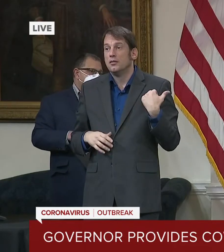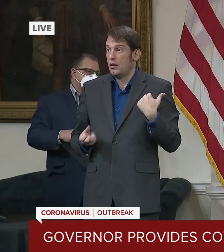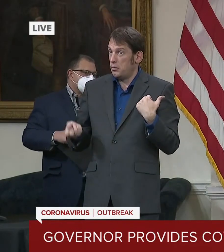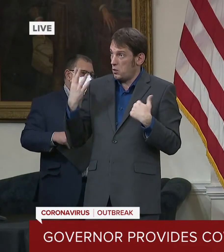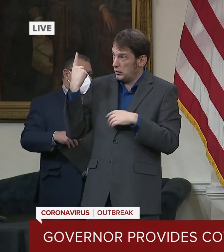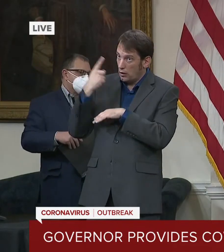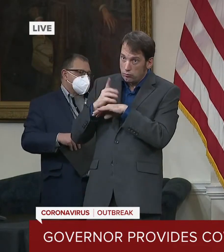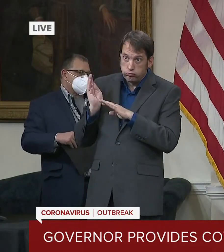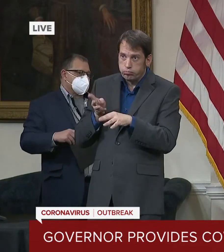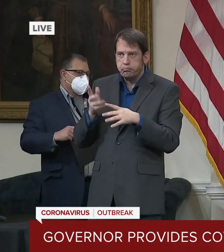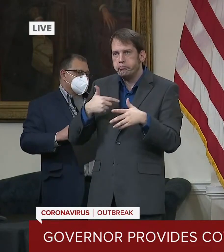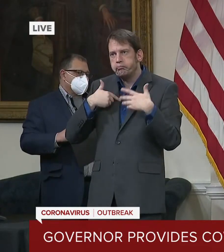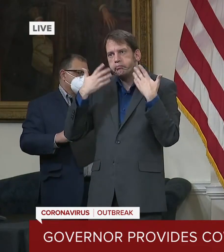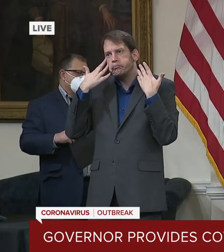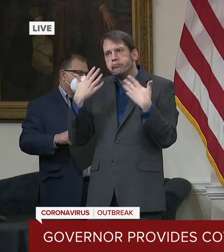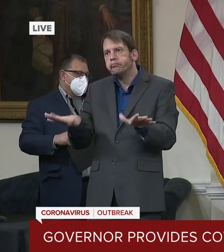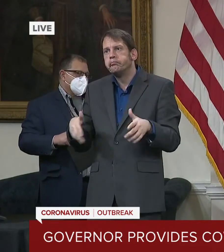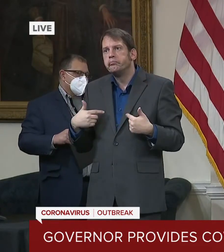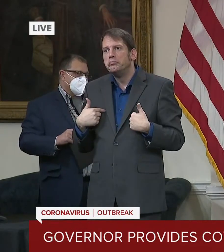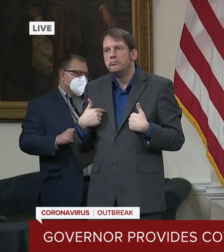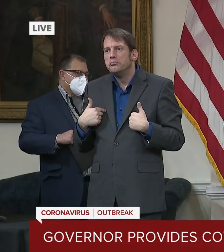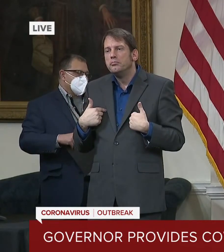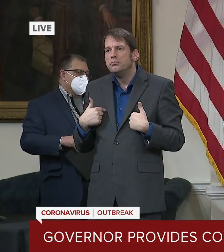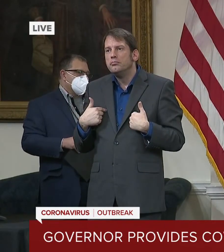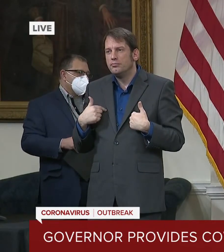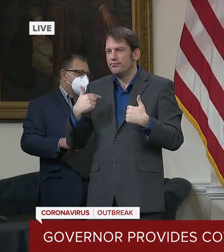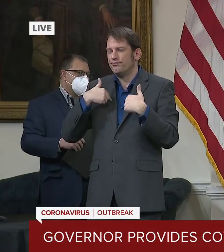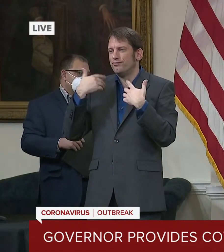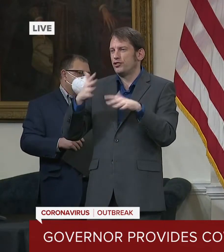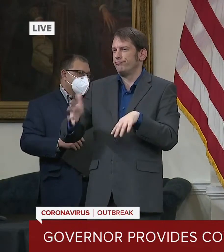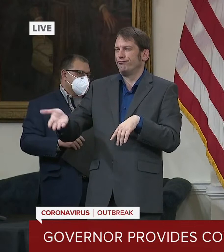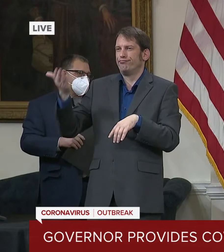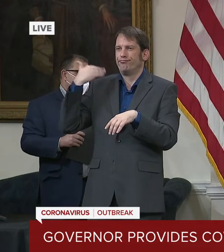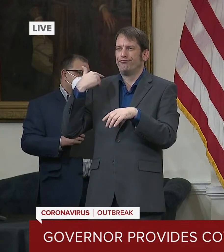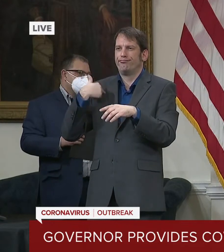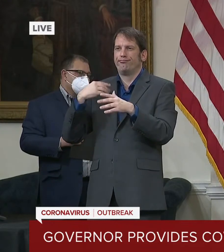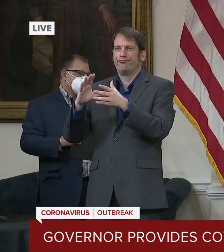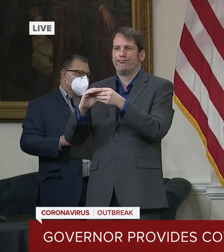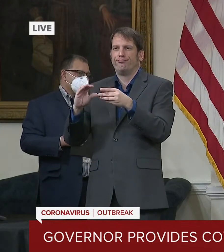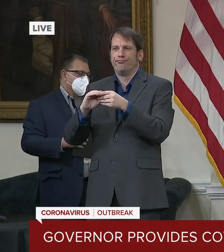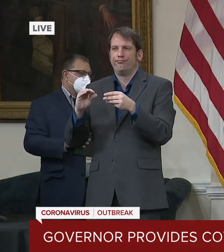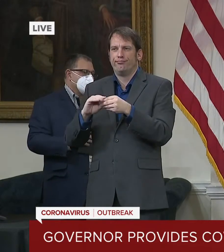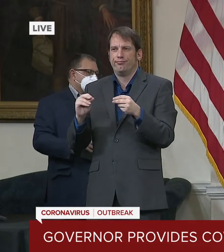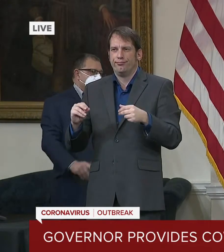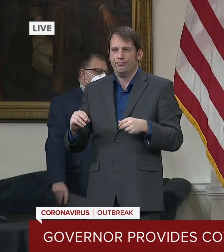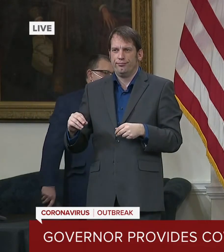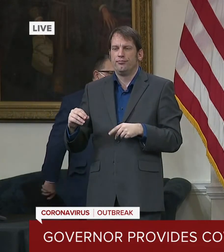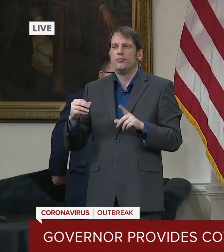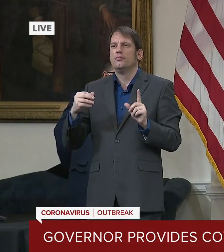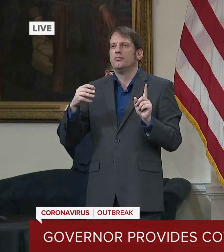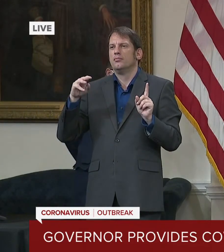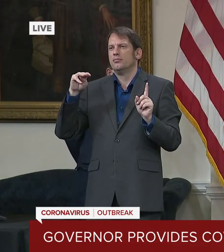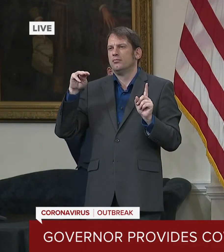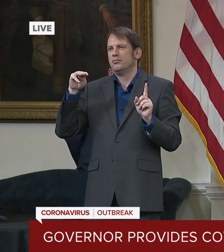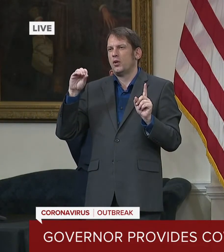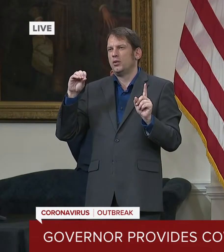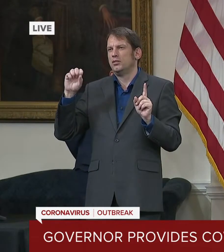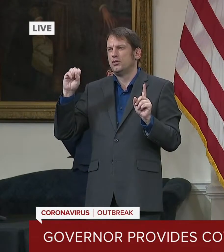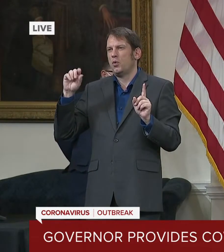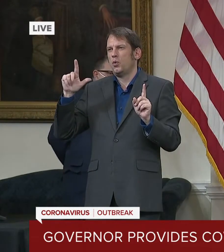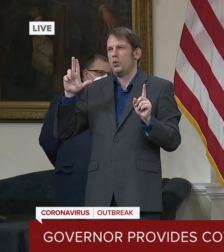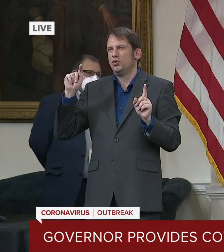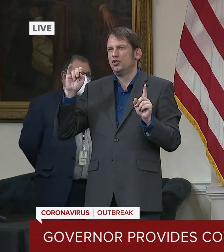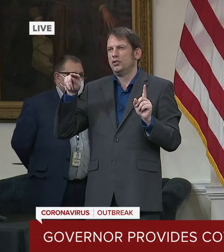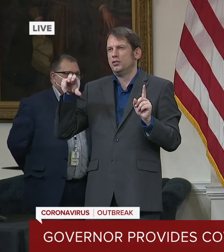earlier. Emergent Biosolutions, which has 6 locations in Maryland. They're headquartered in Gaithersburg.